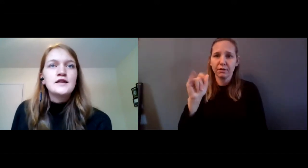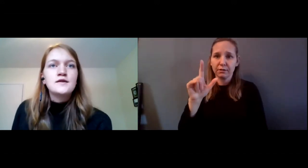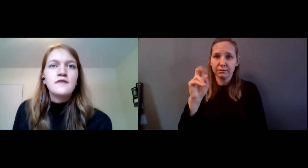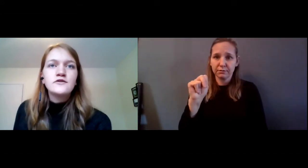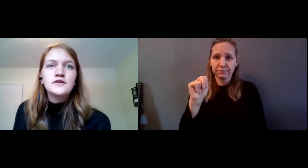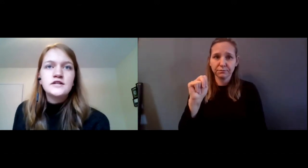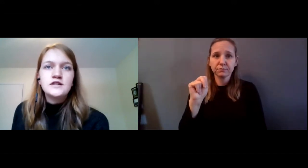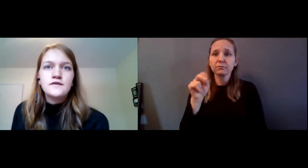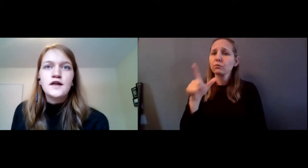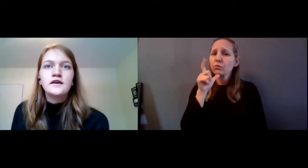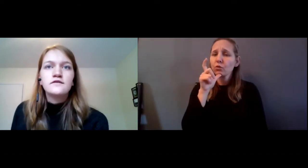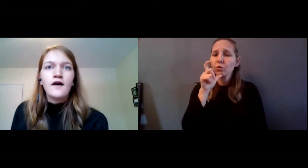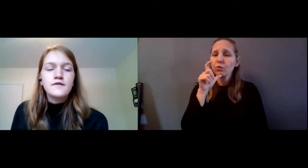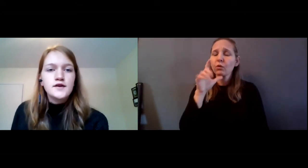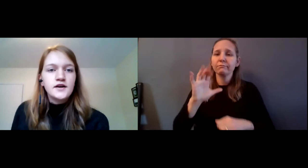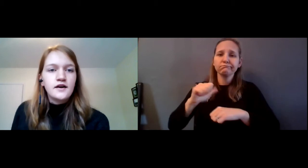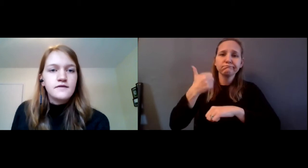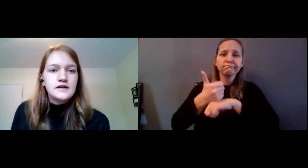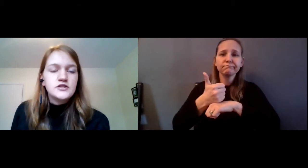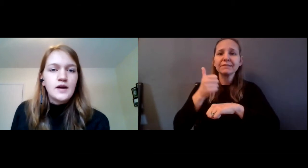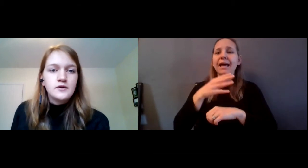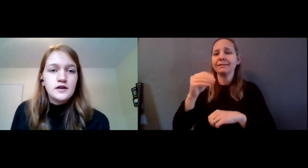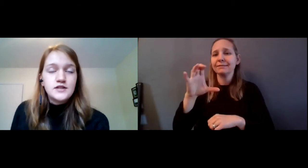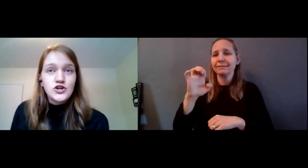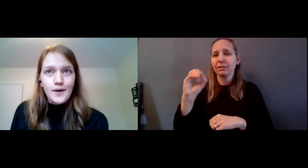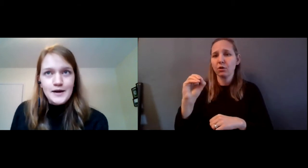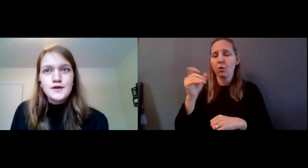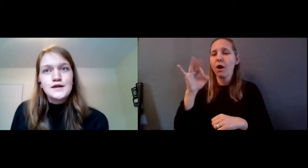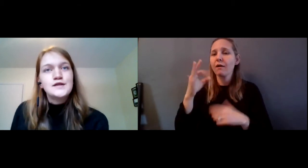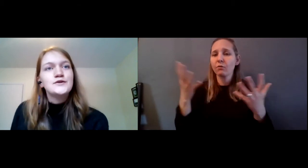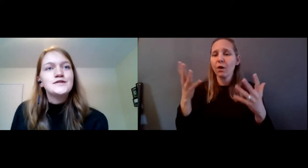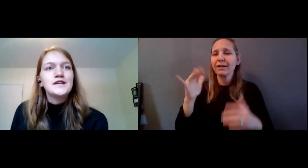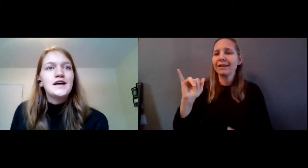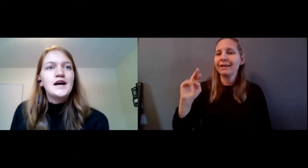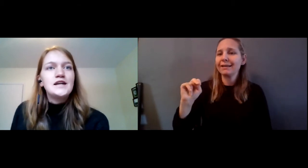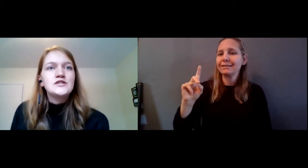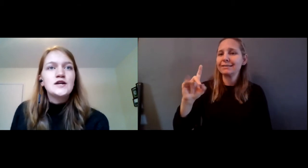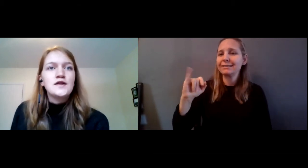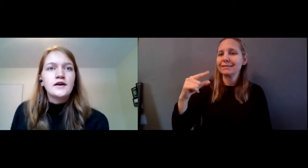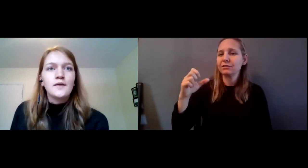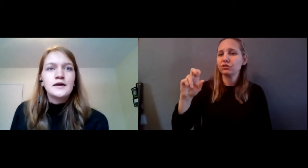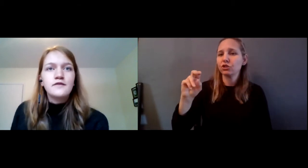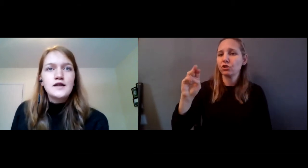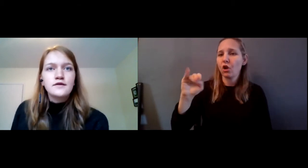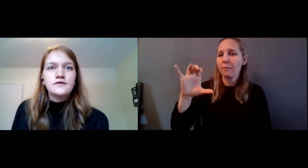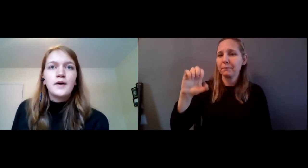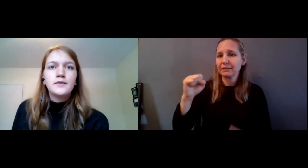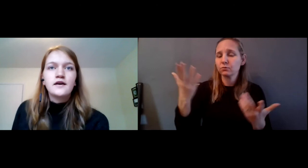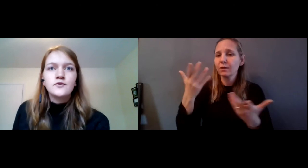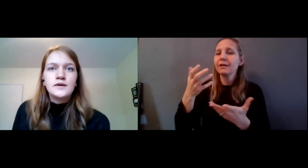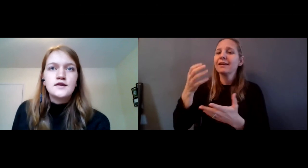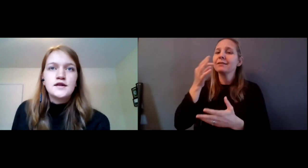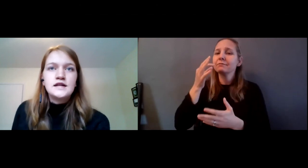Caroline is the founder and chief executive officer of the Indigenomics Institute, an Indigenous economic advisory for